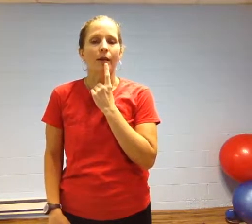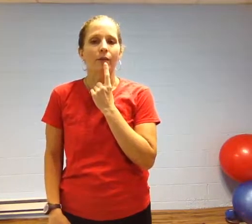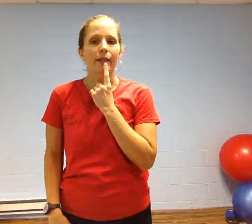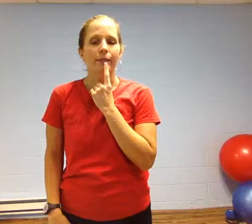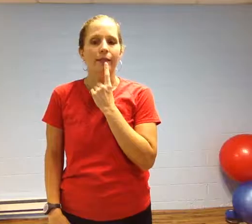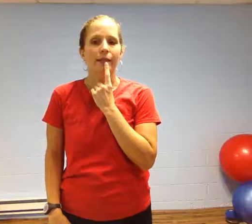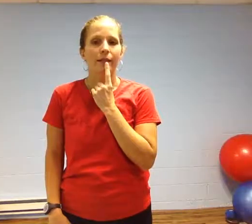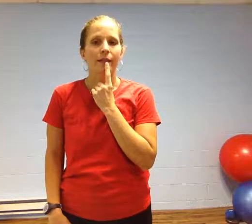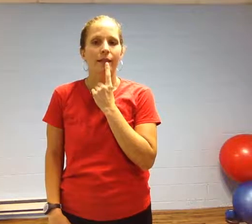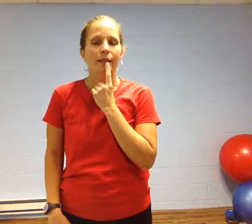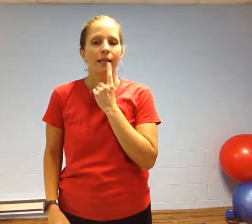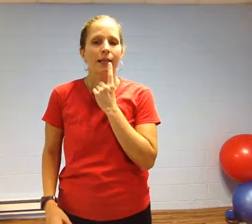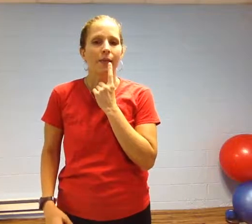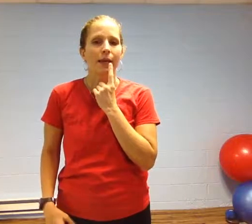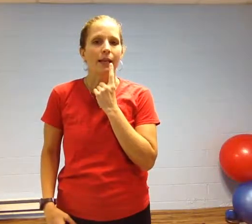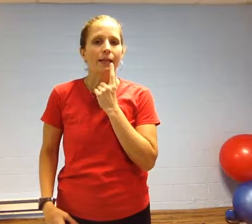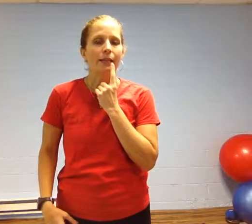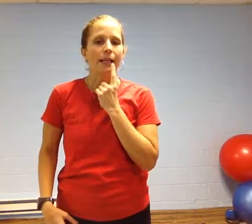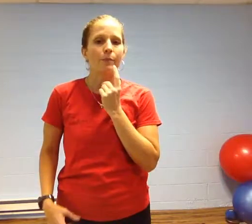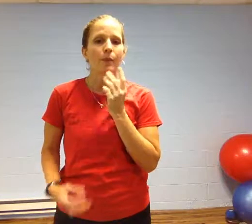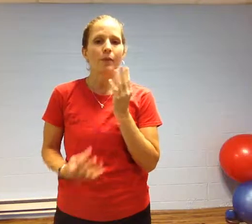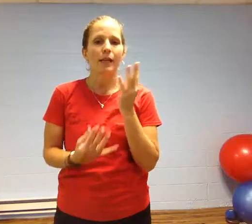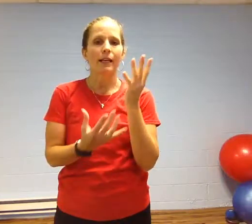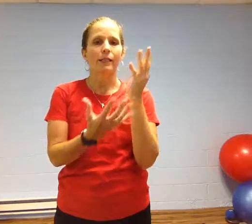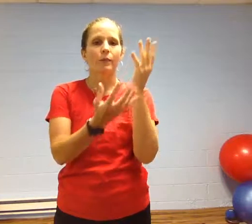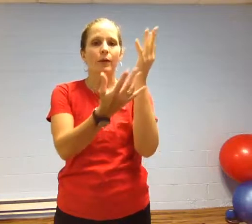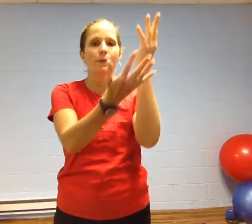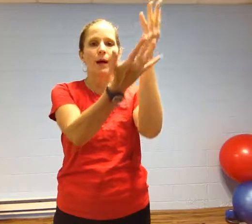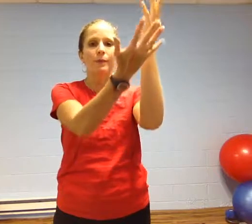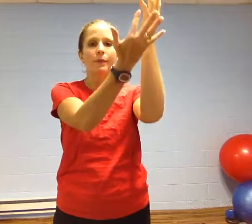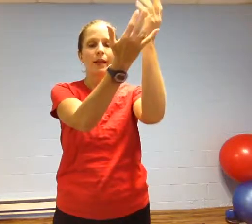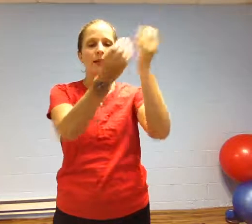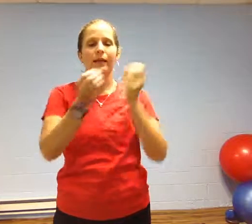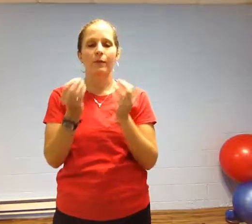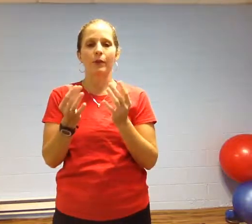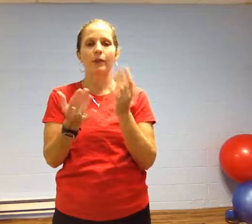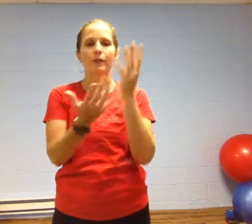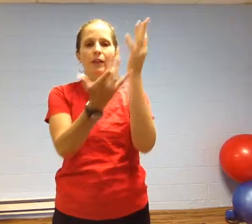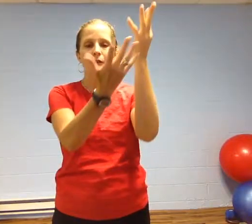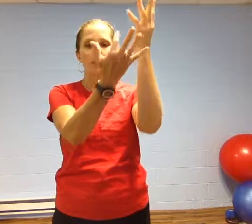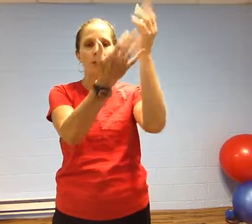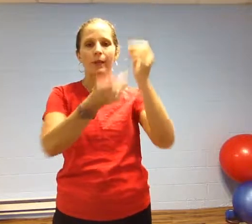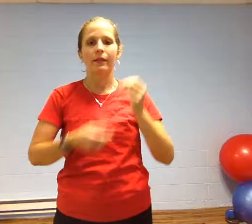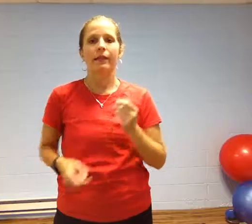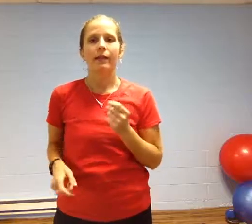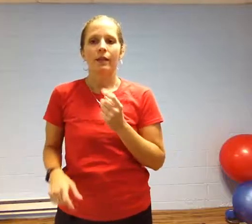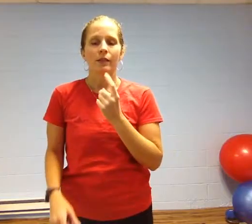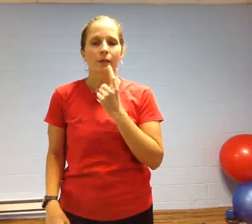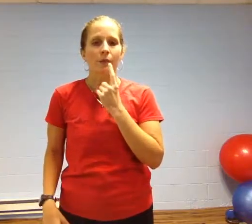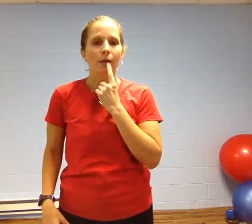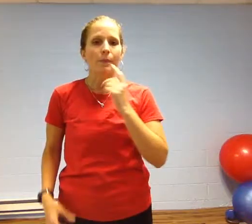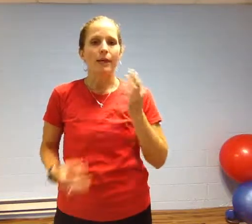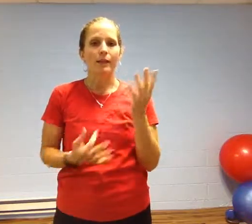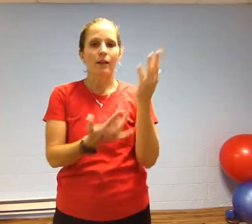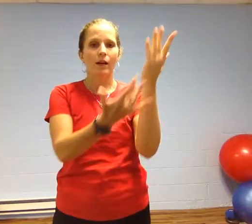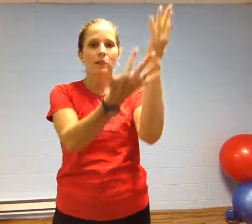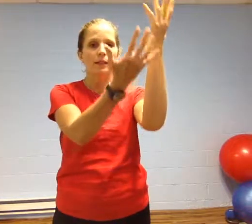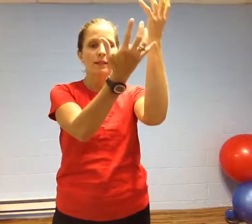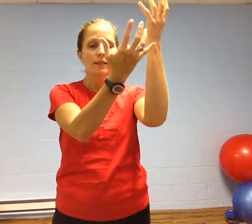lips and then take both hands and bring them up and kind of wiggle your fingers a little bit. So it'll be Pentecost and